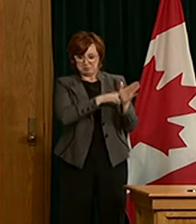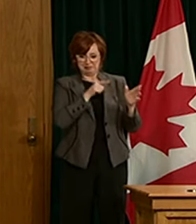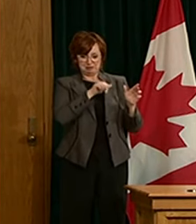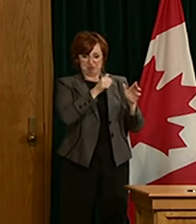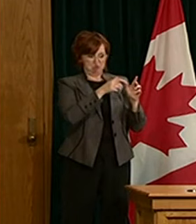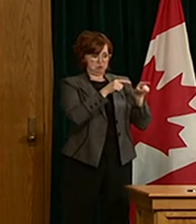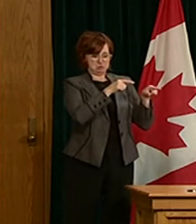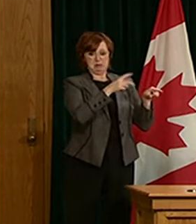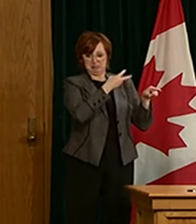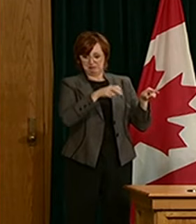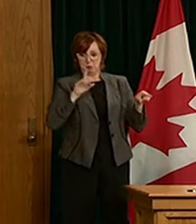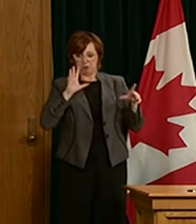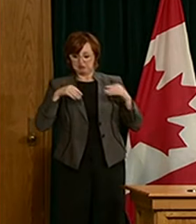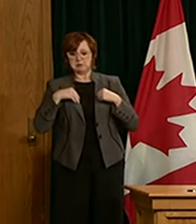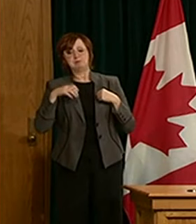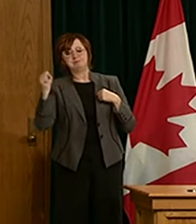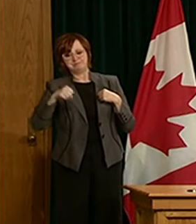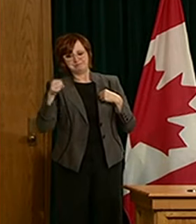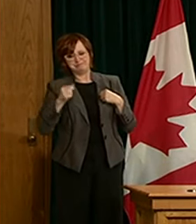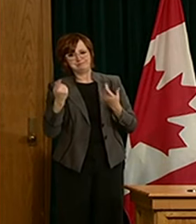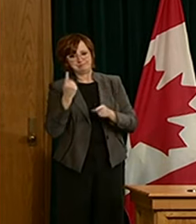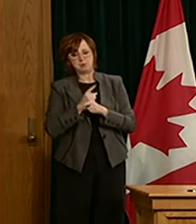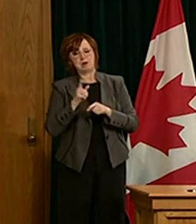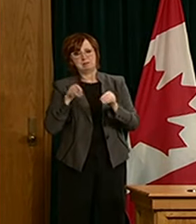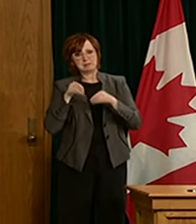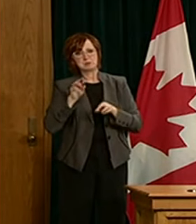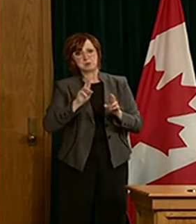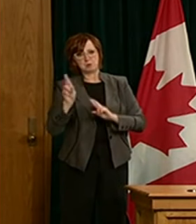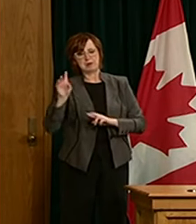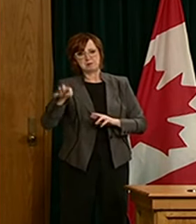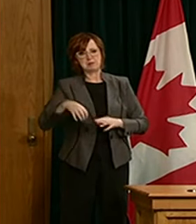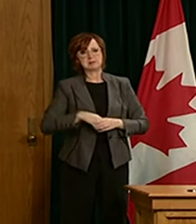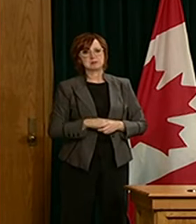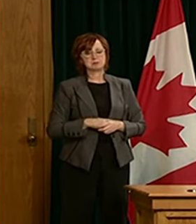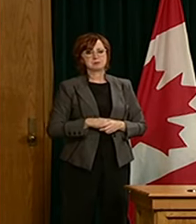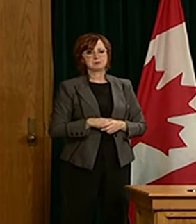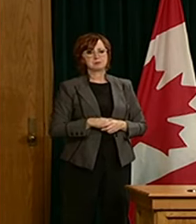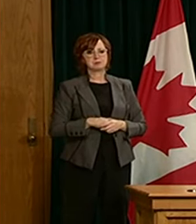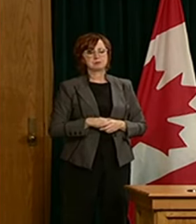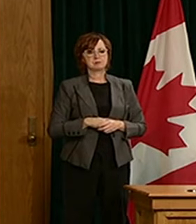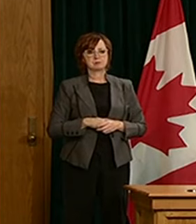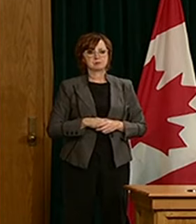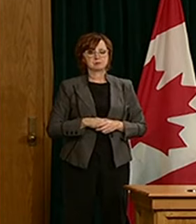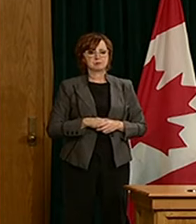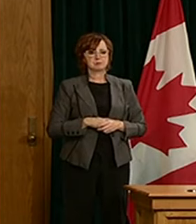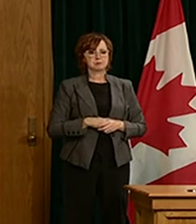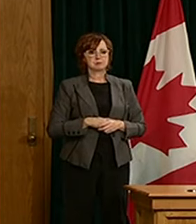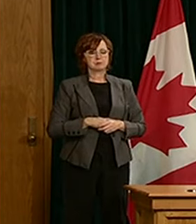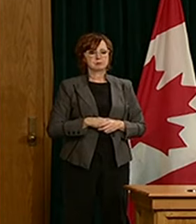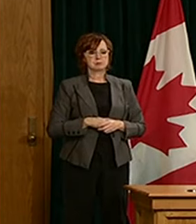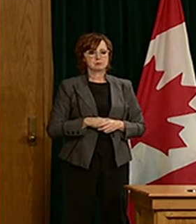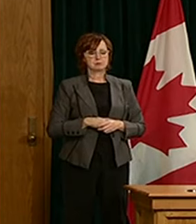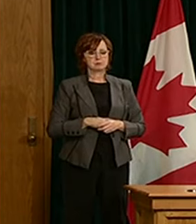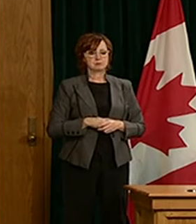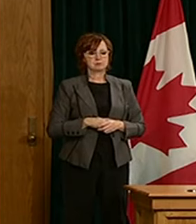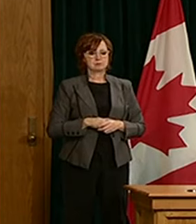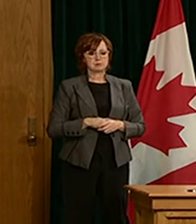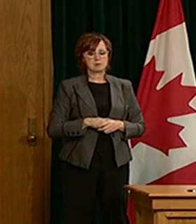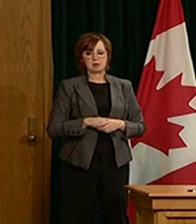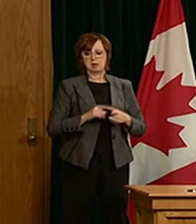and the emergency departments in those facilities identified here as non-COVID, they remain open and operational.